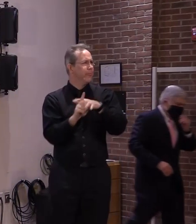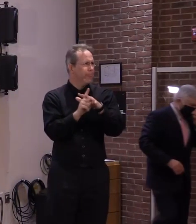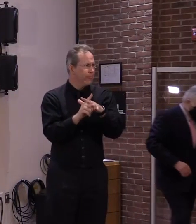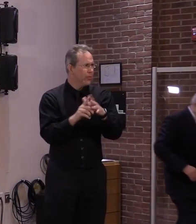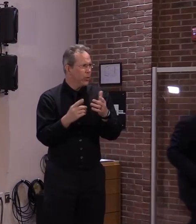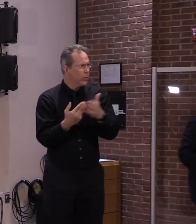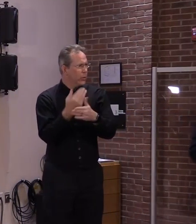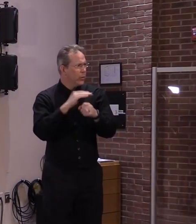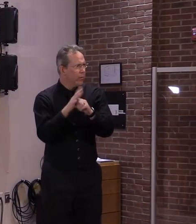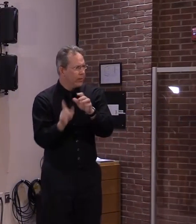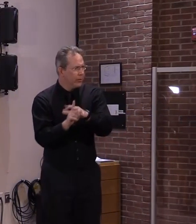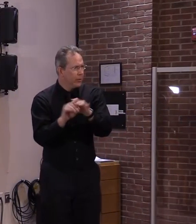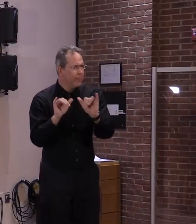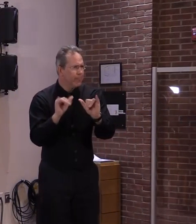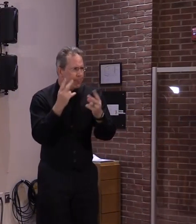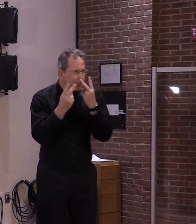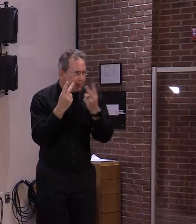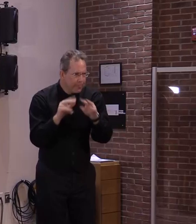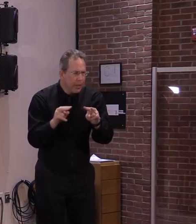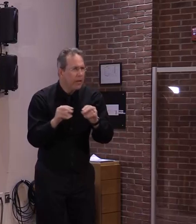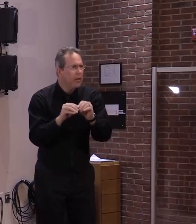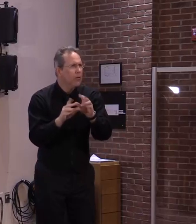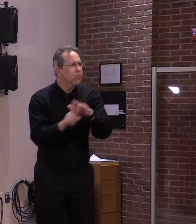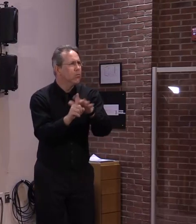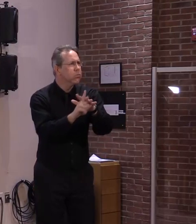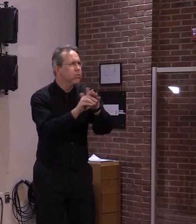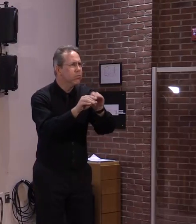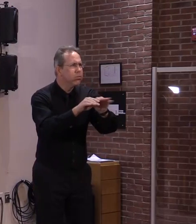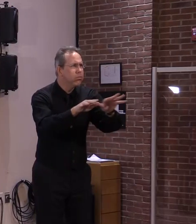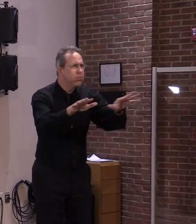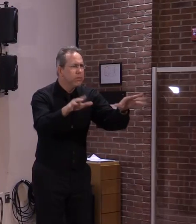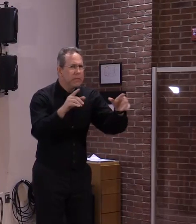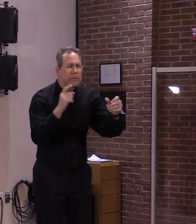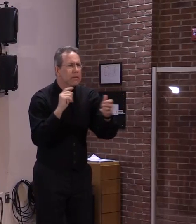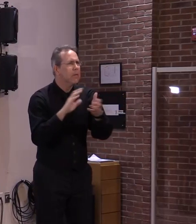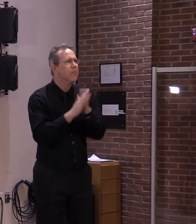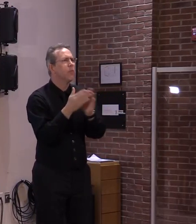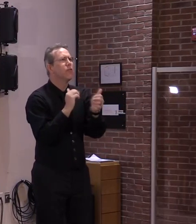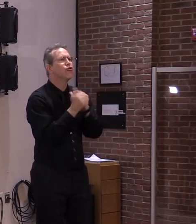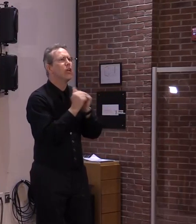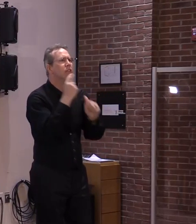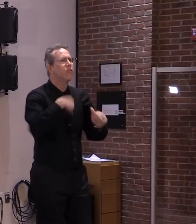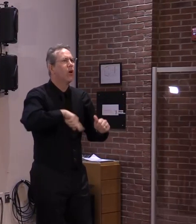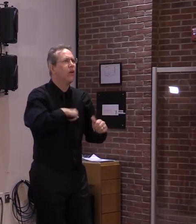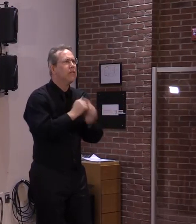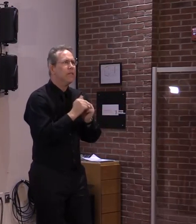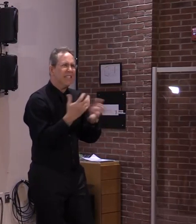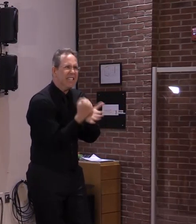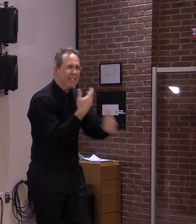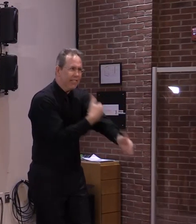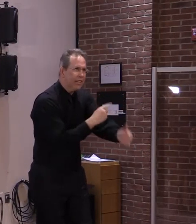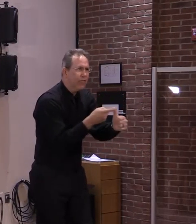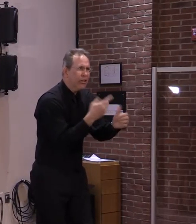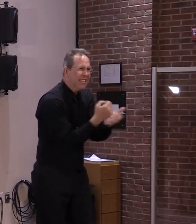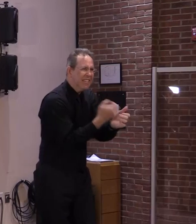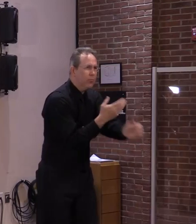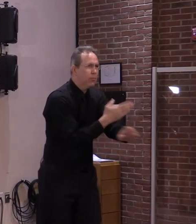of January and February, with falling case counts and rising vaccination rates, this race certainly seemed